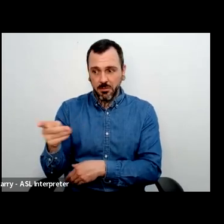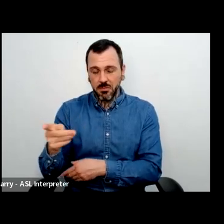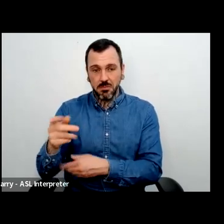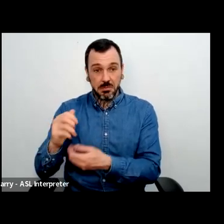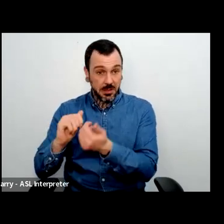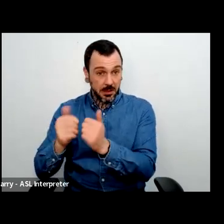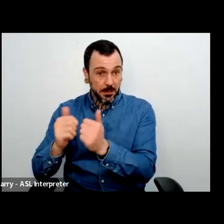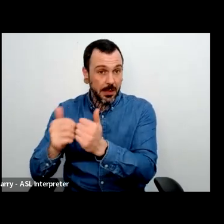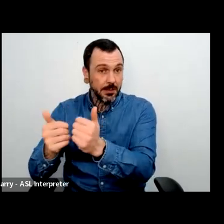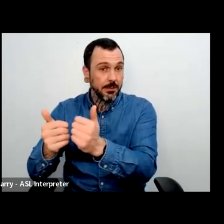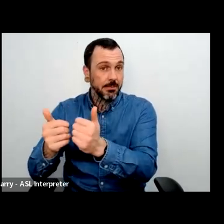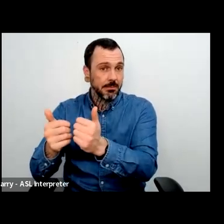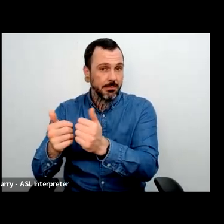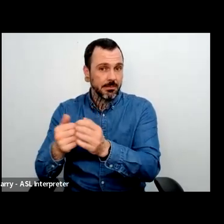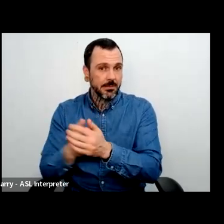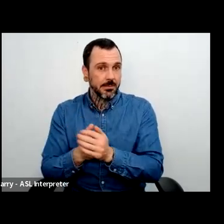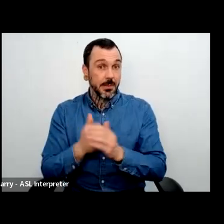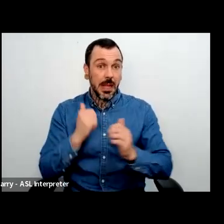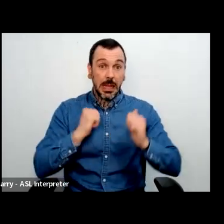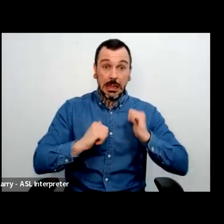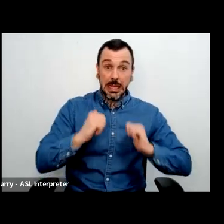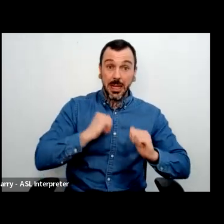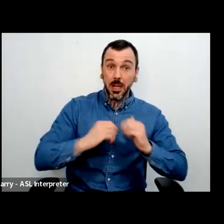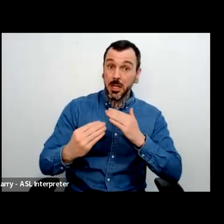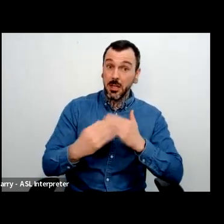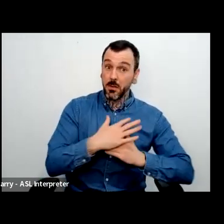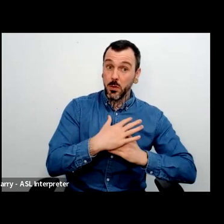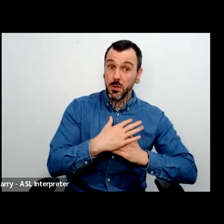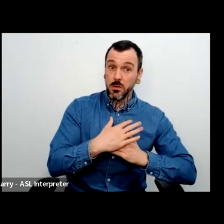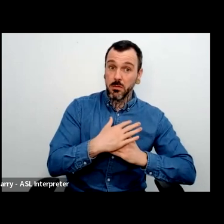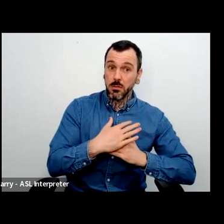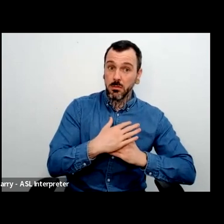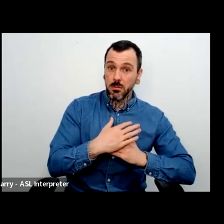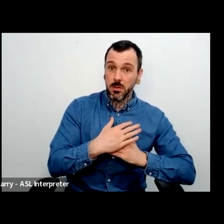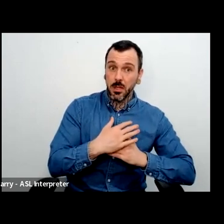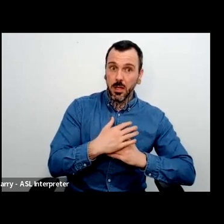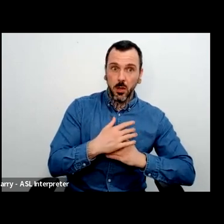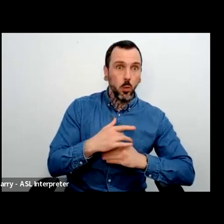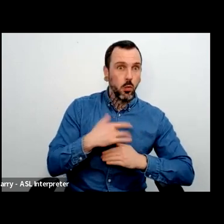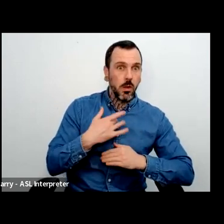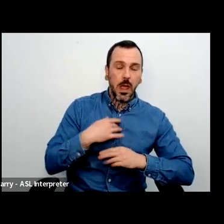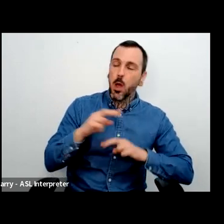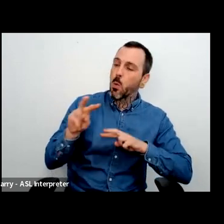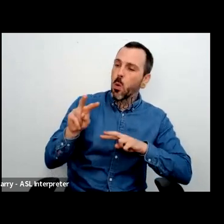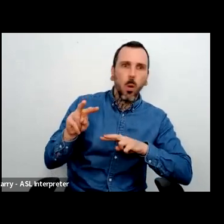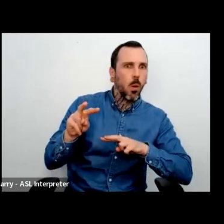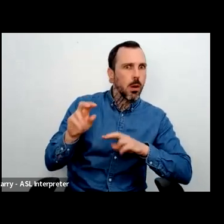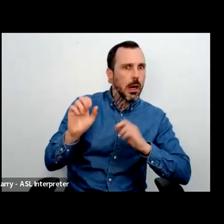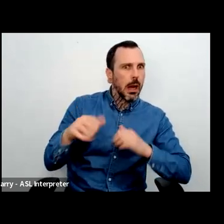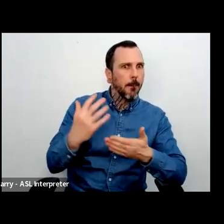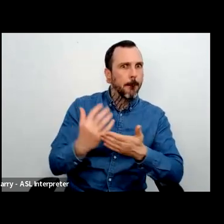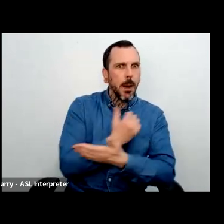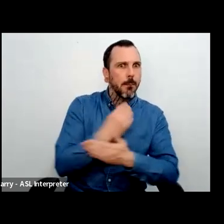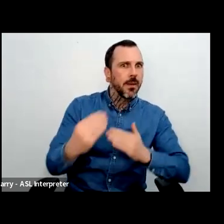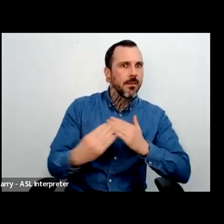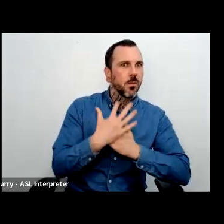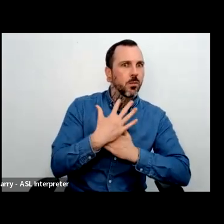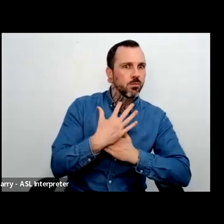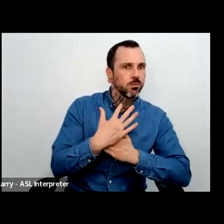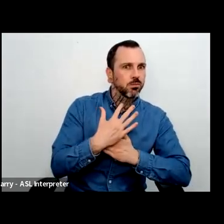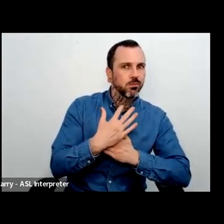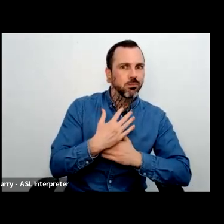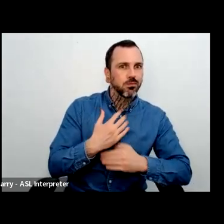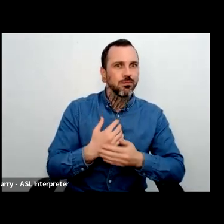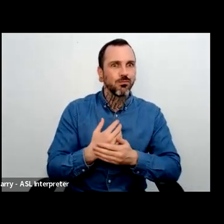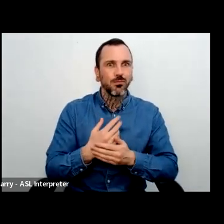we as creators are heavily influenced by them. They are inspirations, you know, they are what strike